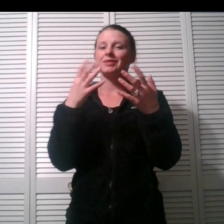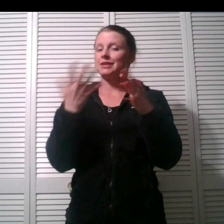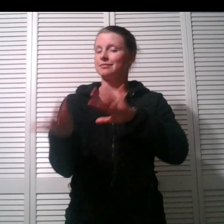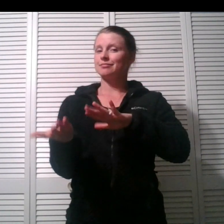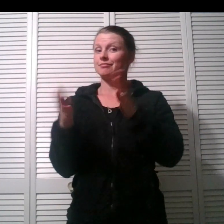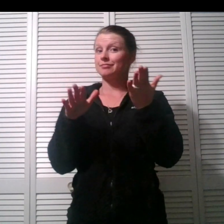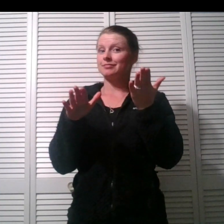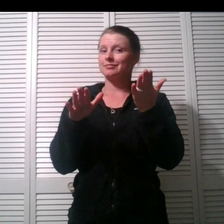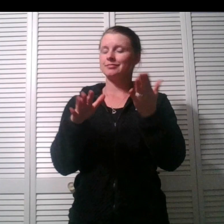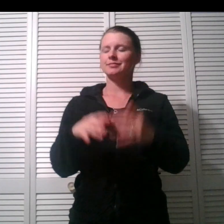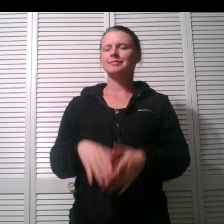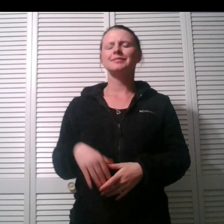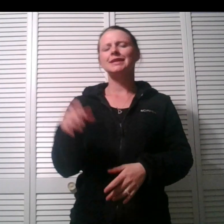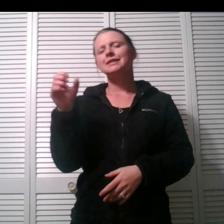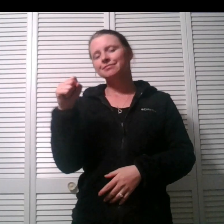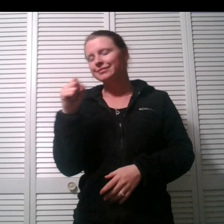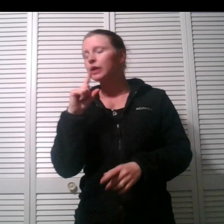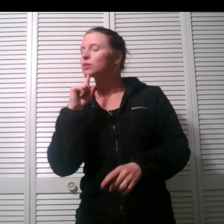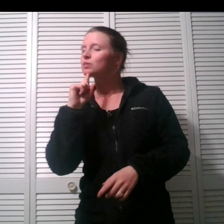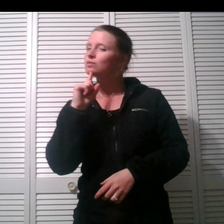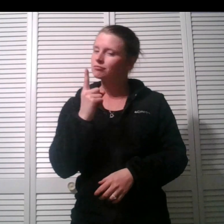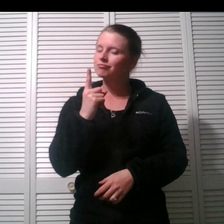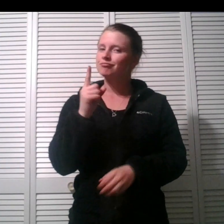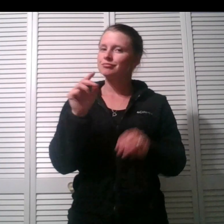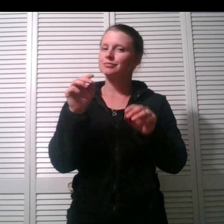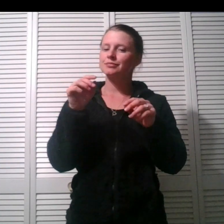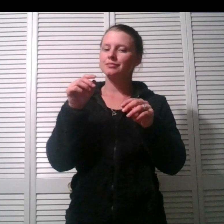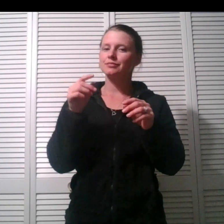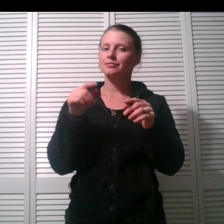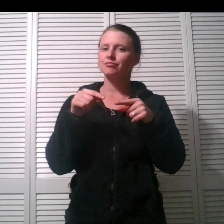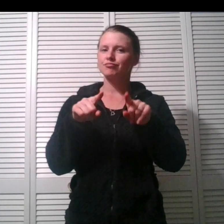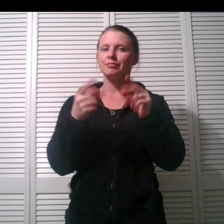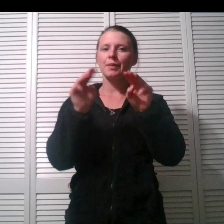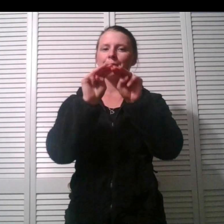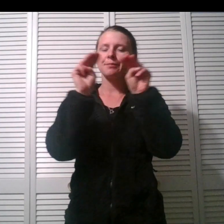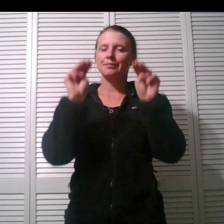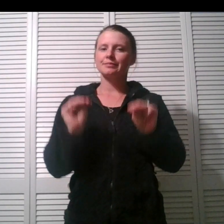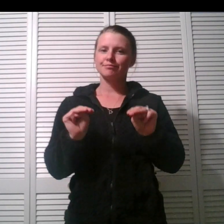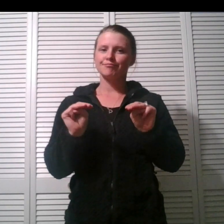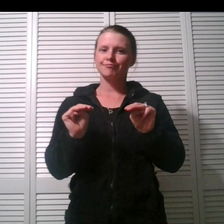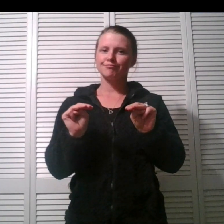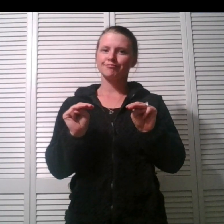or crumbly, the bones in your body are different.